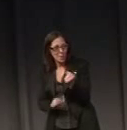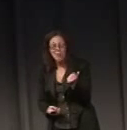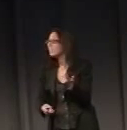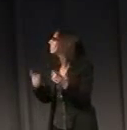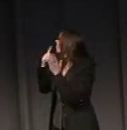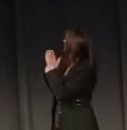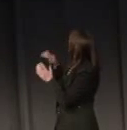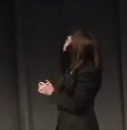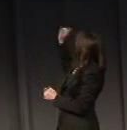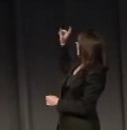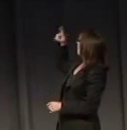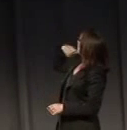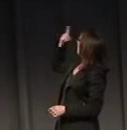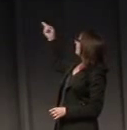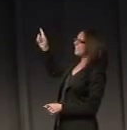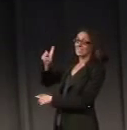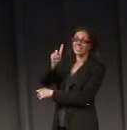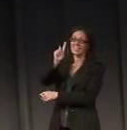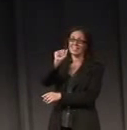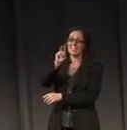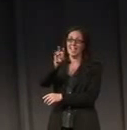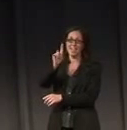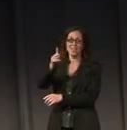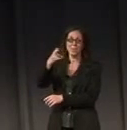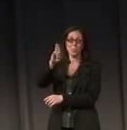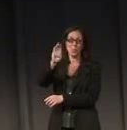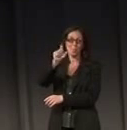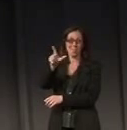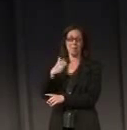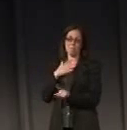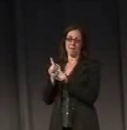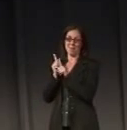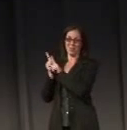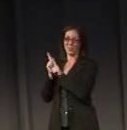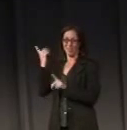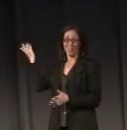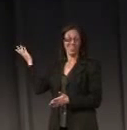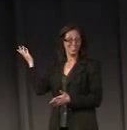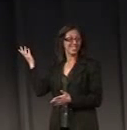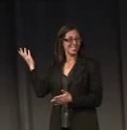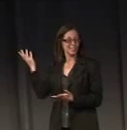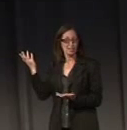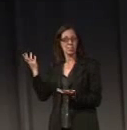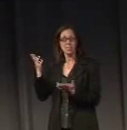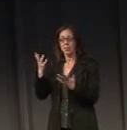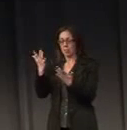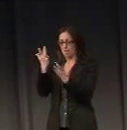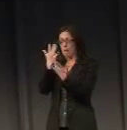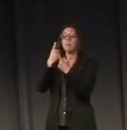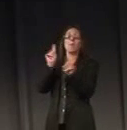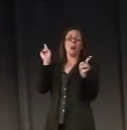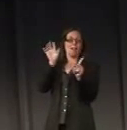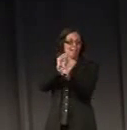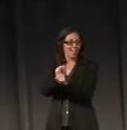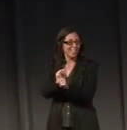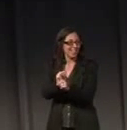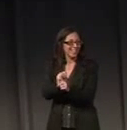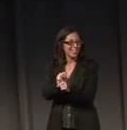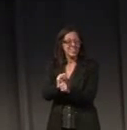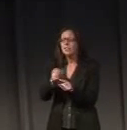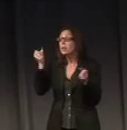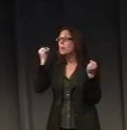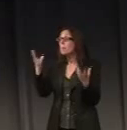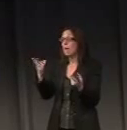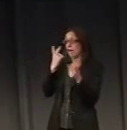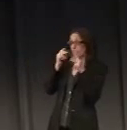friend and mentor, David Hubel. And it's for this reason, I think, that many vision scientists have steered clear of color, because